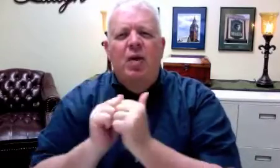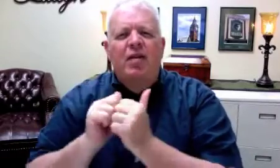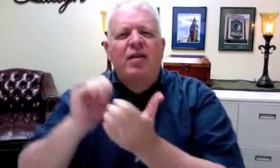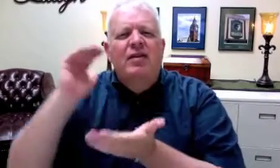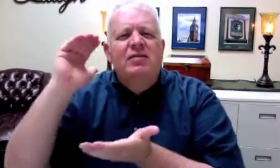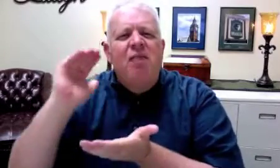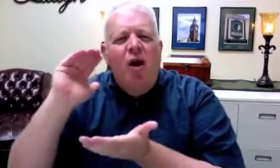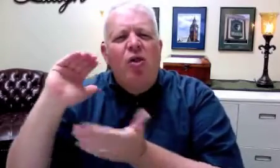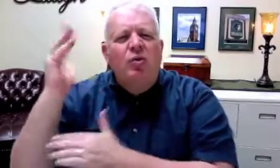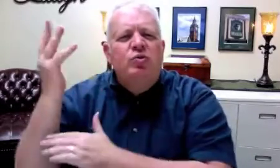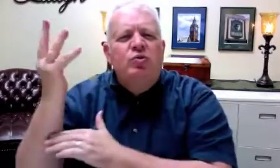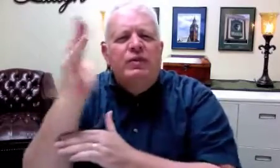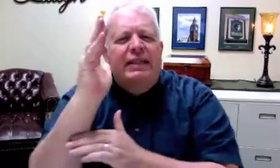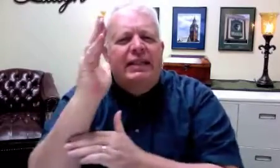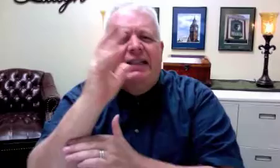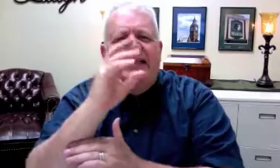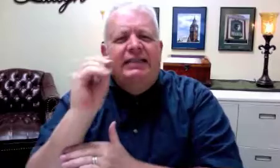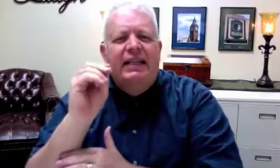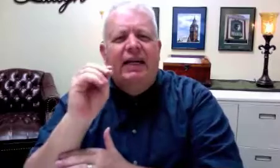and shrubs.